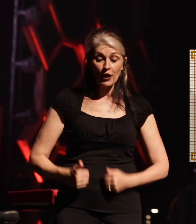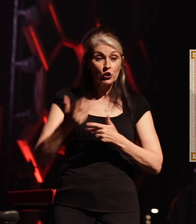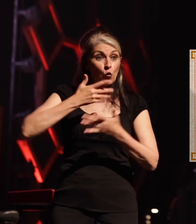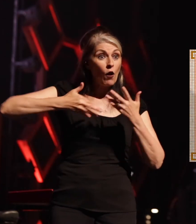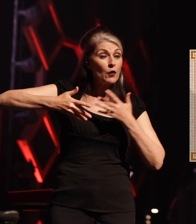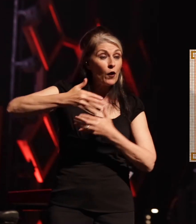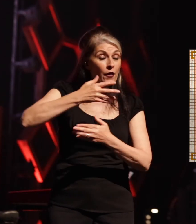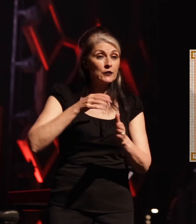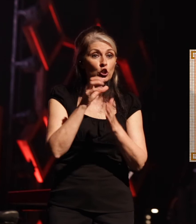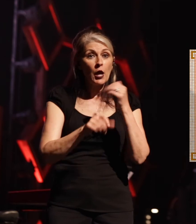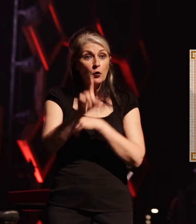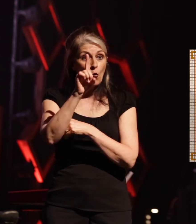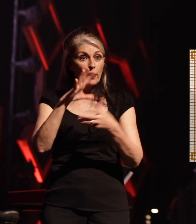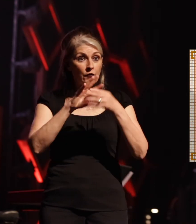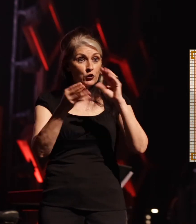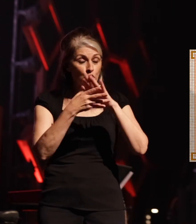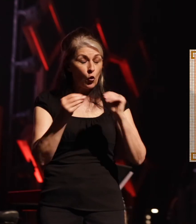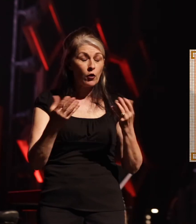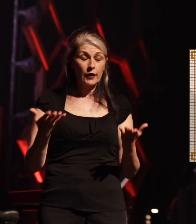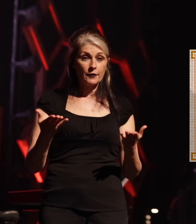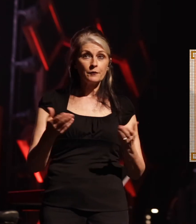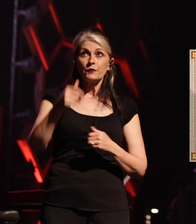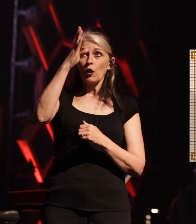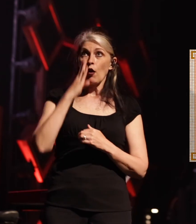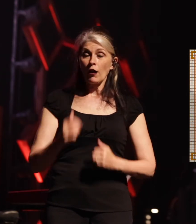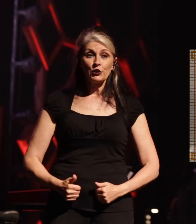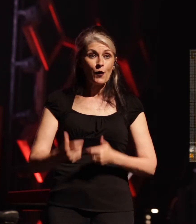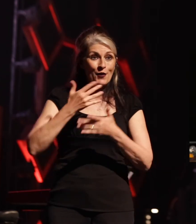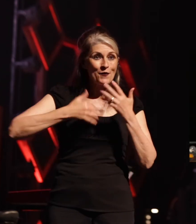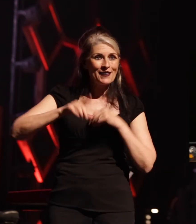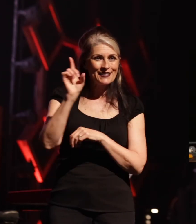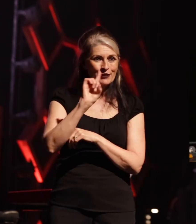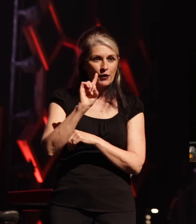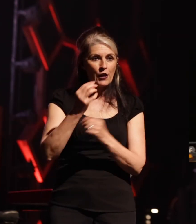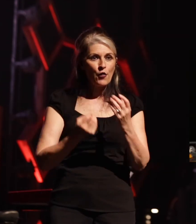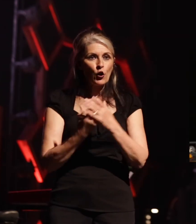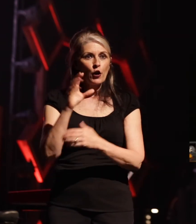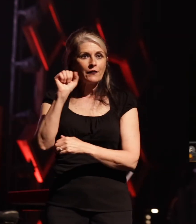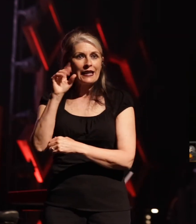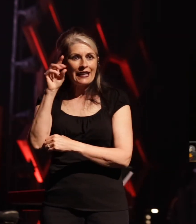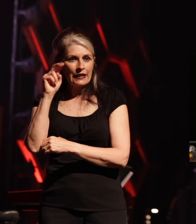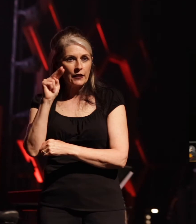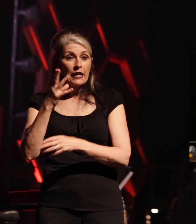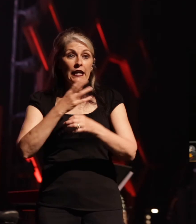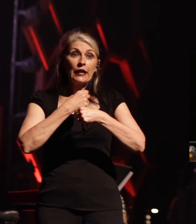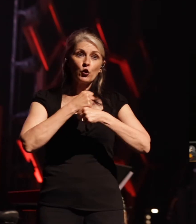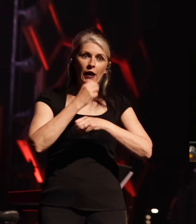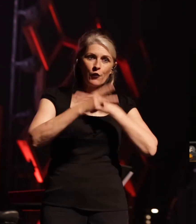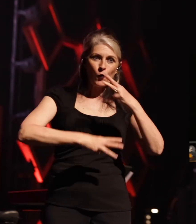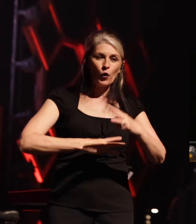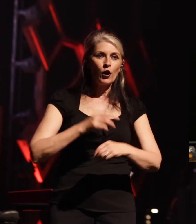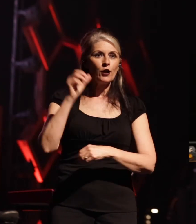one of that story of God dwelling with us is in the Garden of Eden, that God created the world. He put Adam and Eve in the Garden of Eden. In